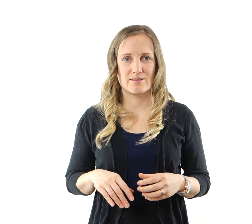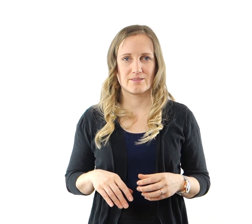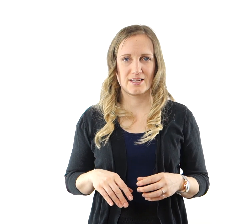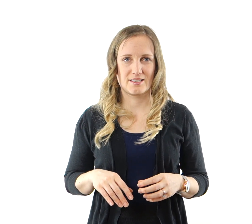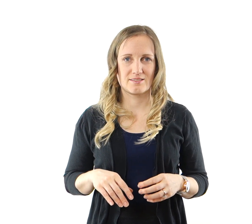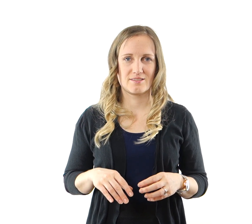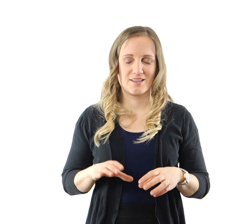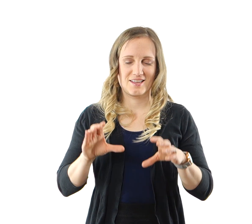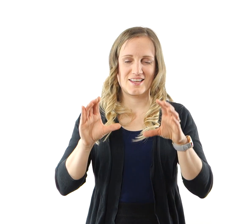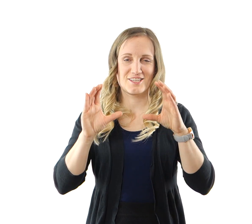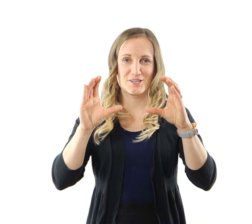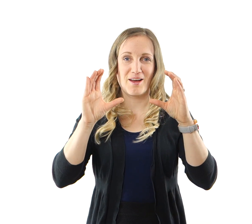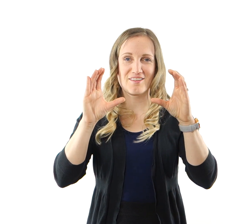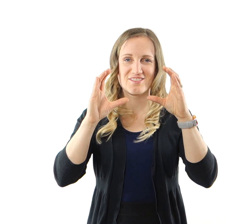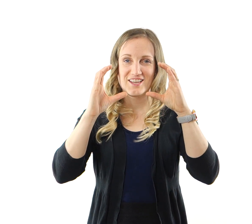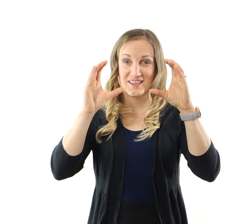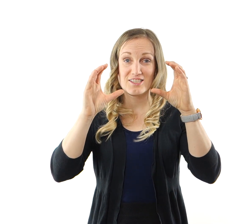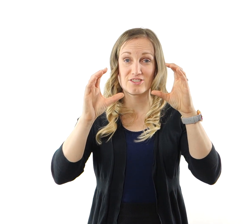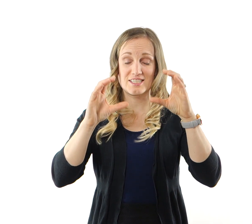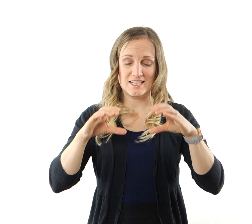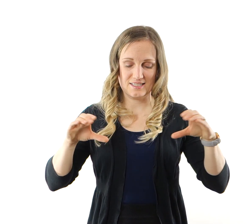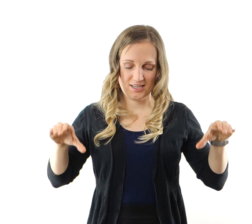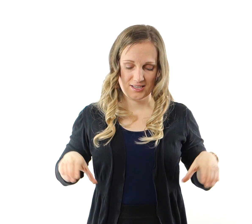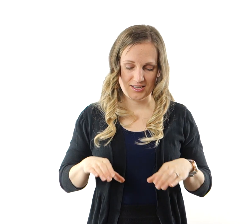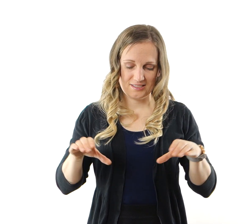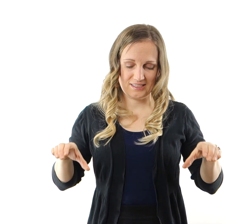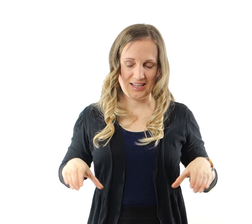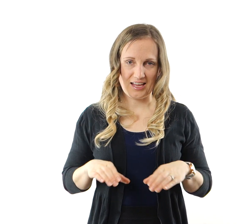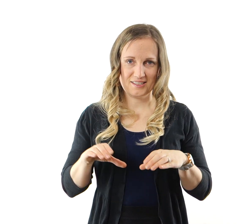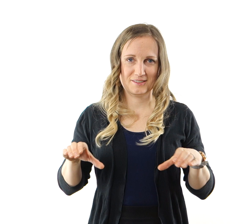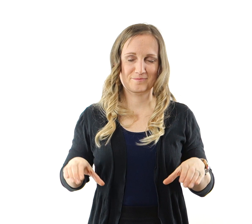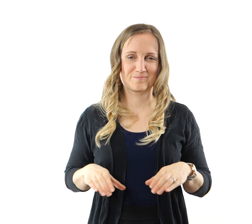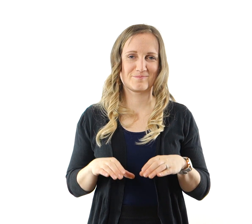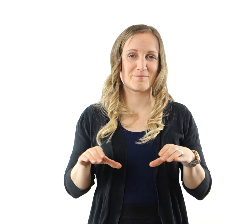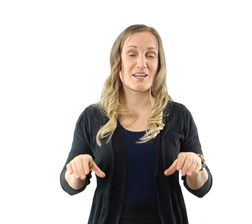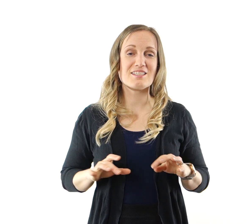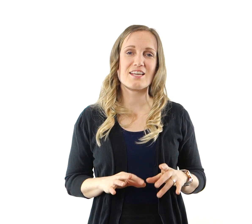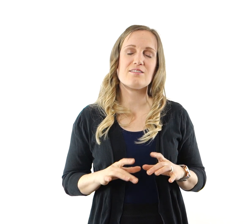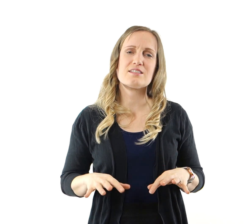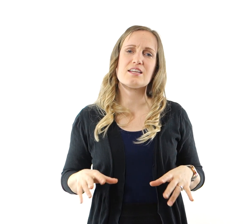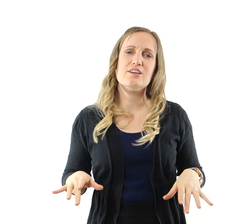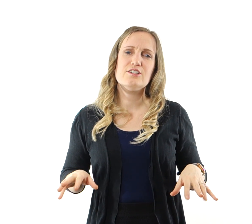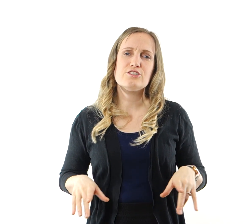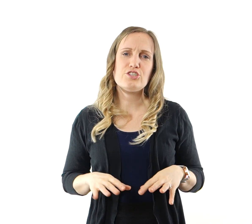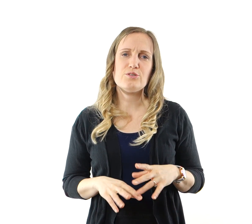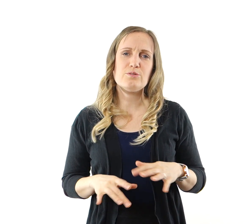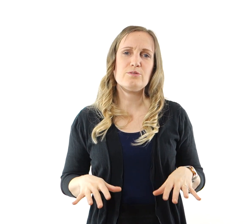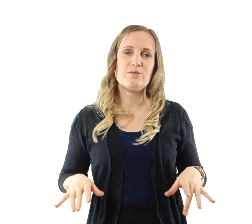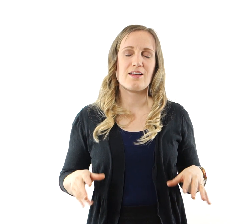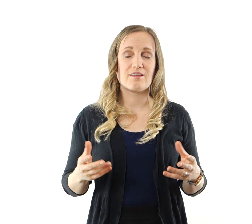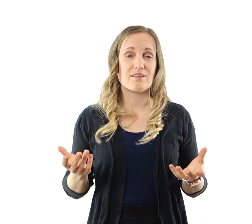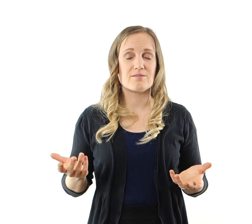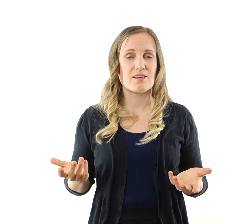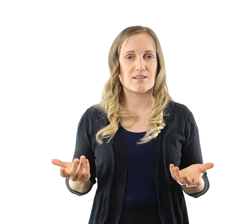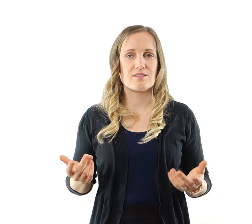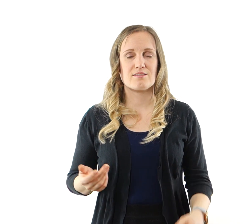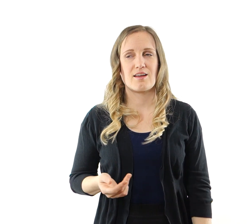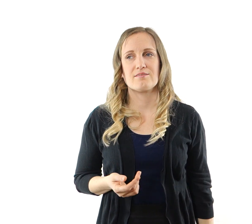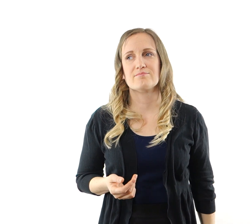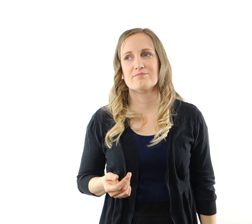okay guys? These are C's. It's like that. But as a kid I was like, do. I thought that was the ASL sign